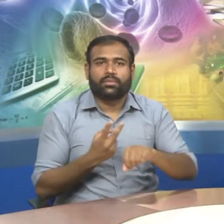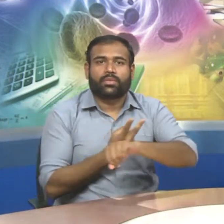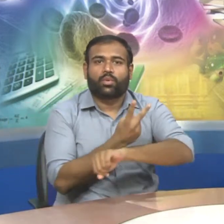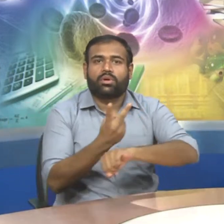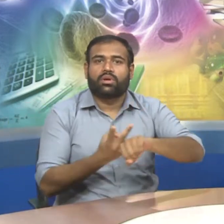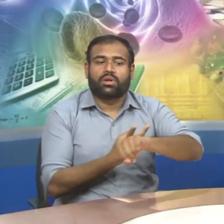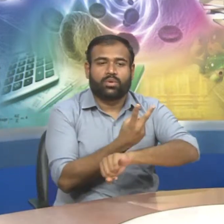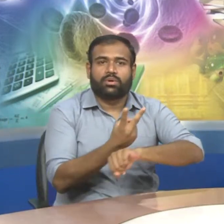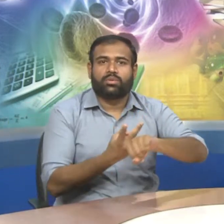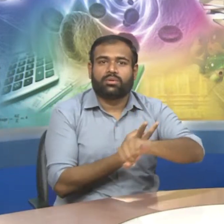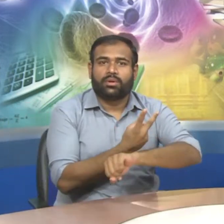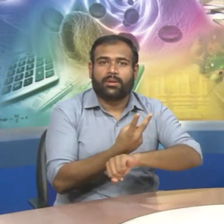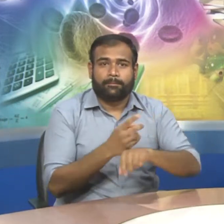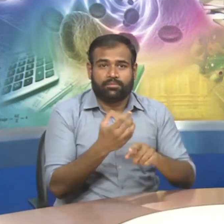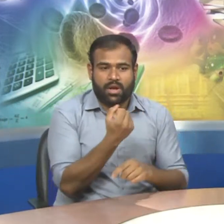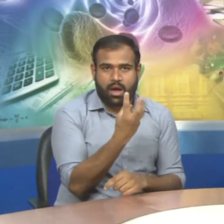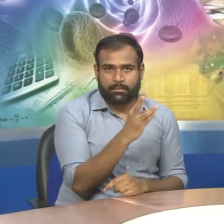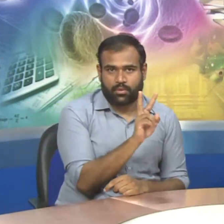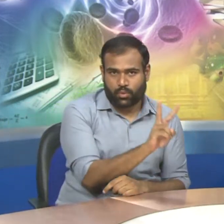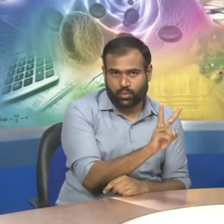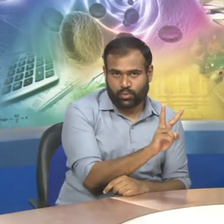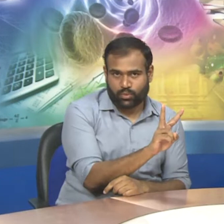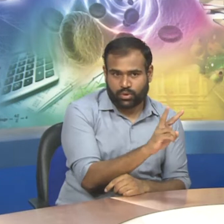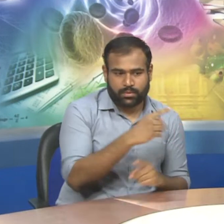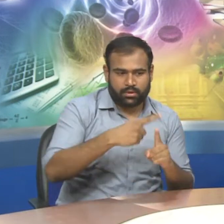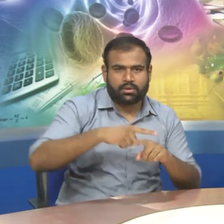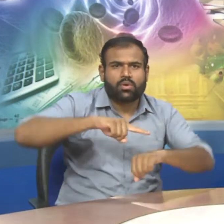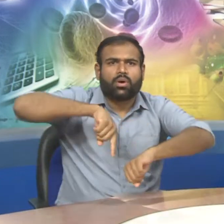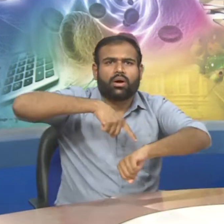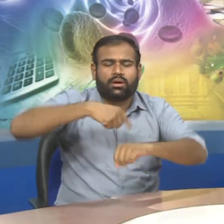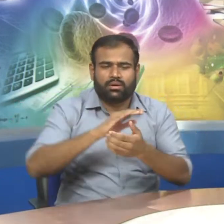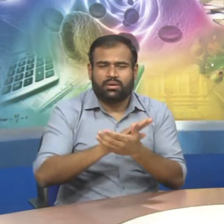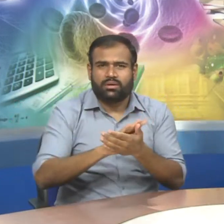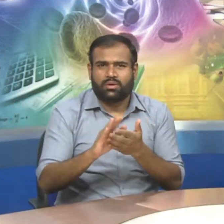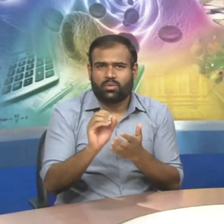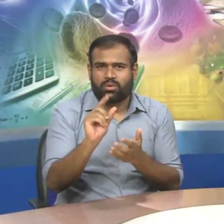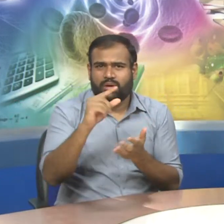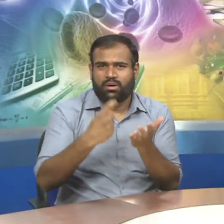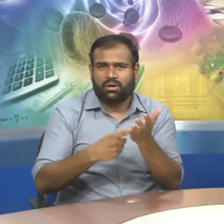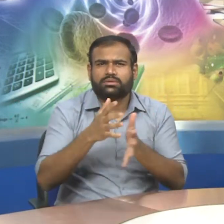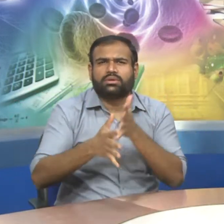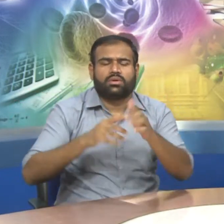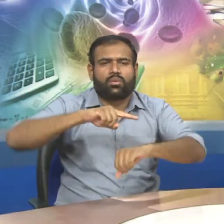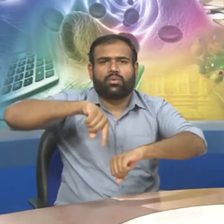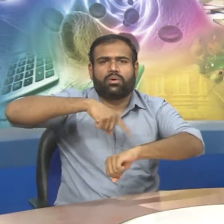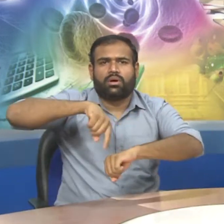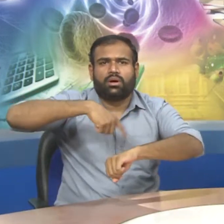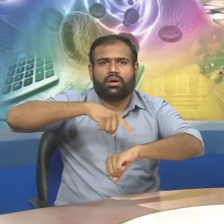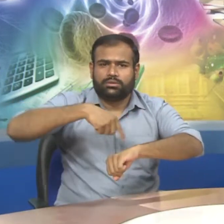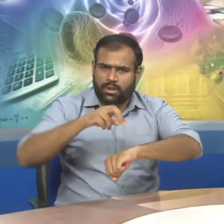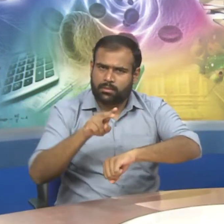Number plus hours. For example, we want to talk about 2 hours. How many hours? So see, the answer